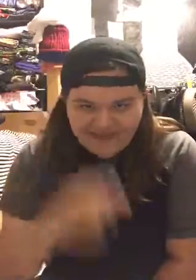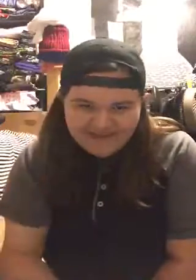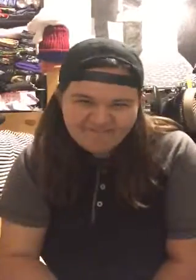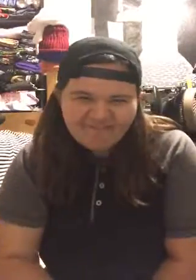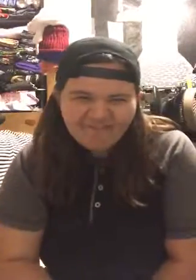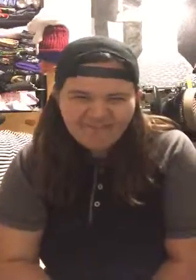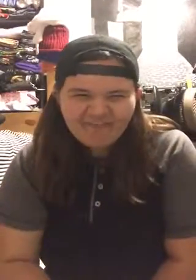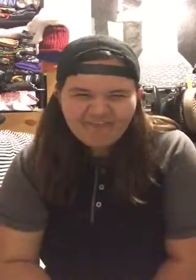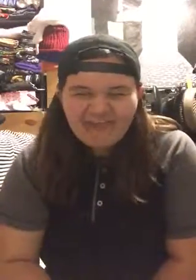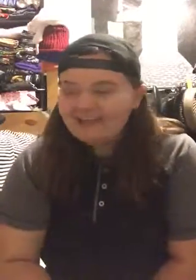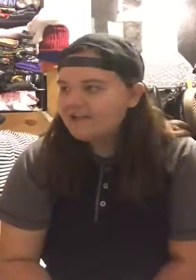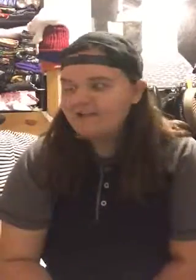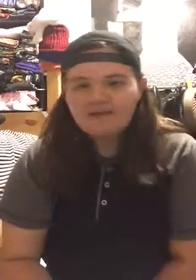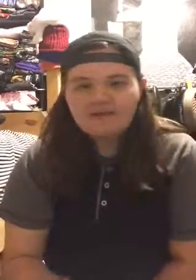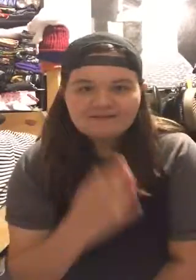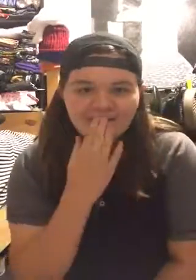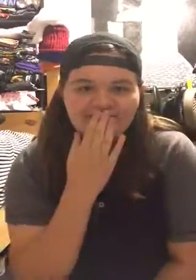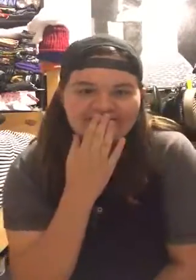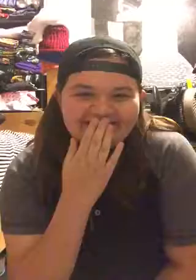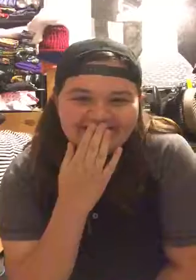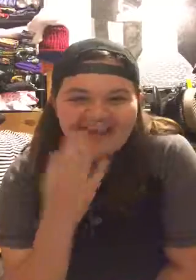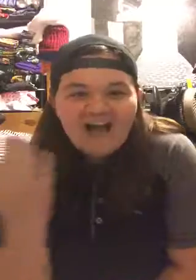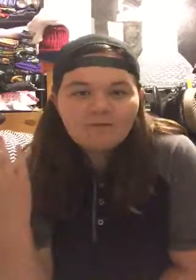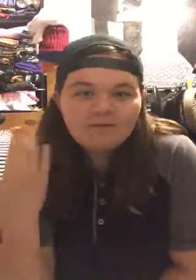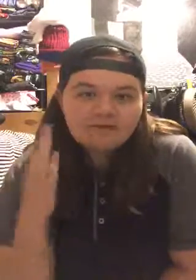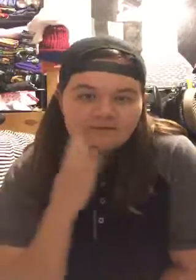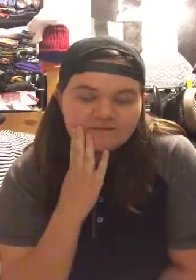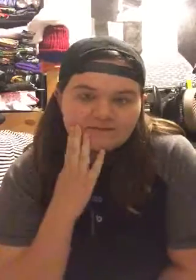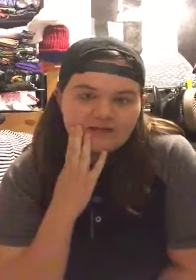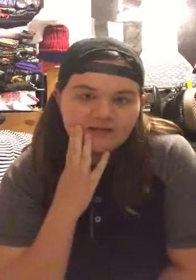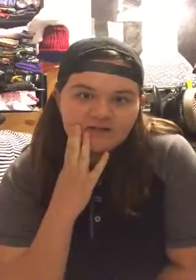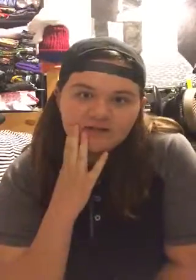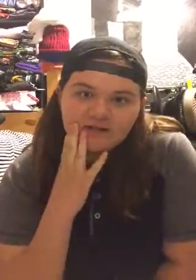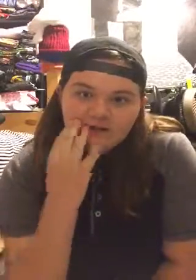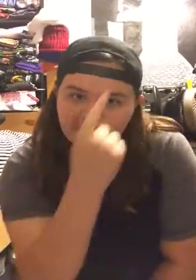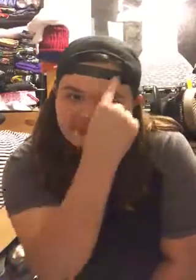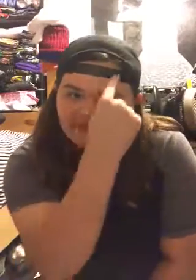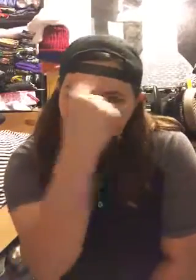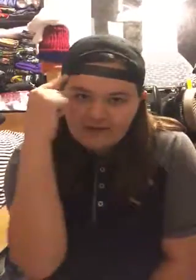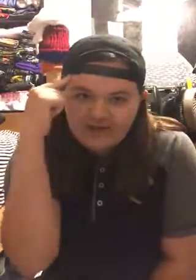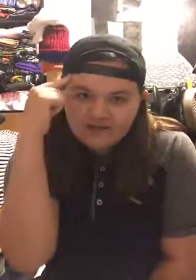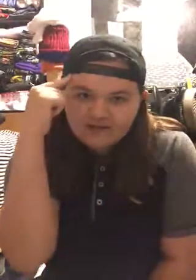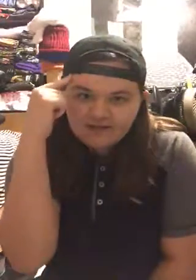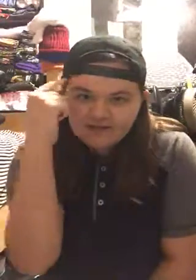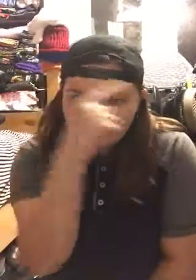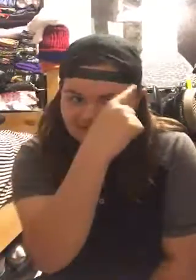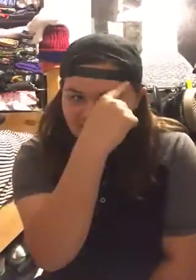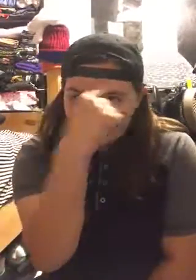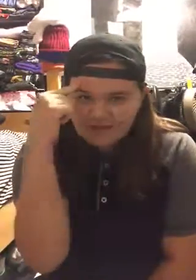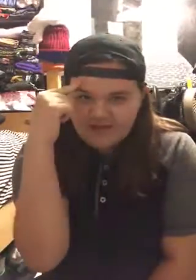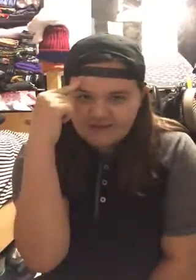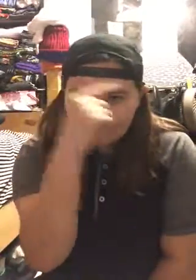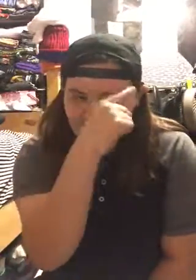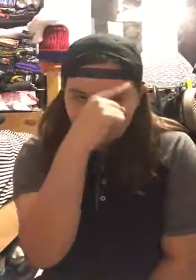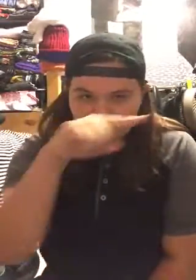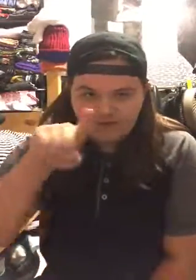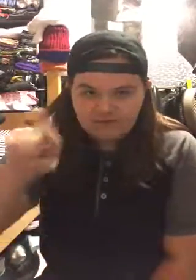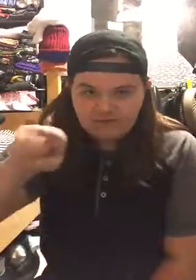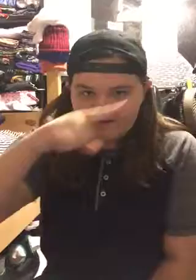hat. Anyway, sorry. I'm really tired. But black, so black, you like run your